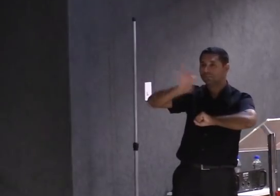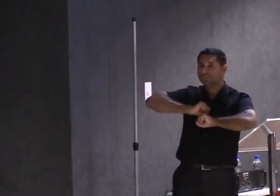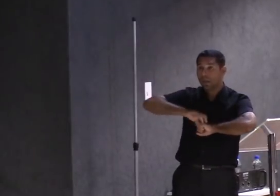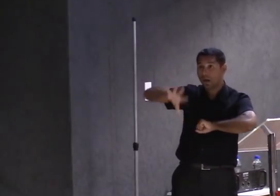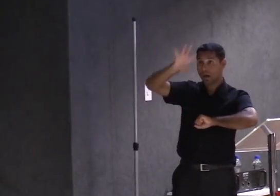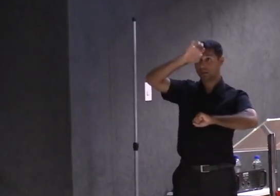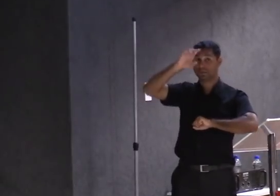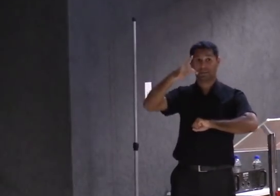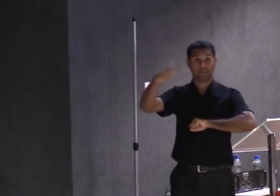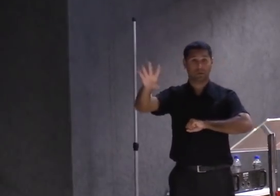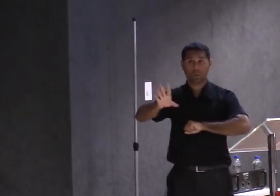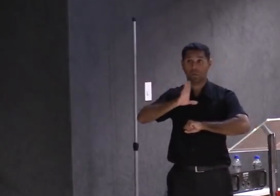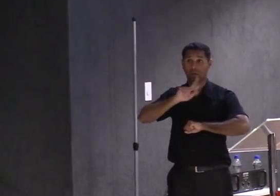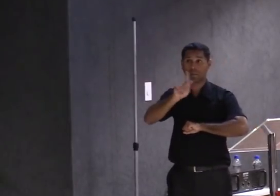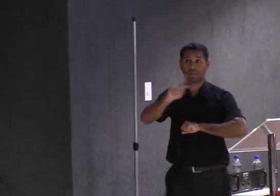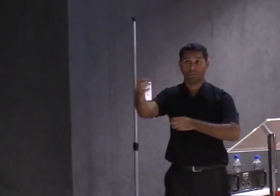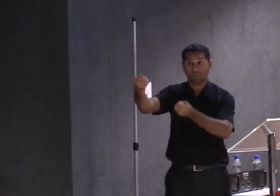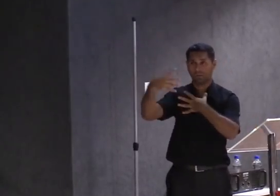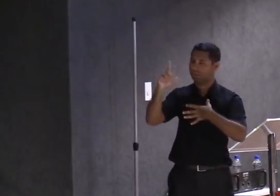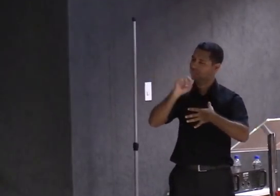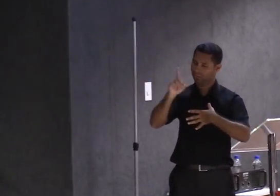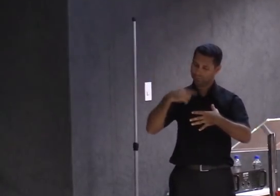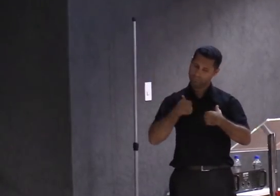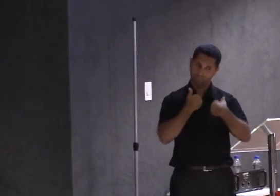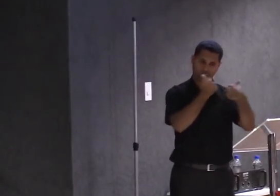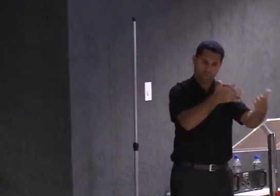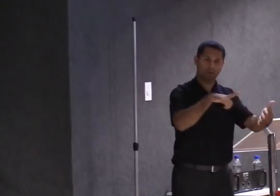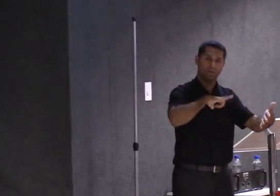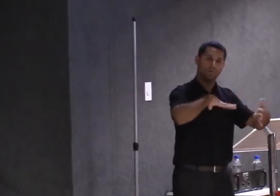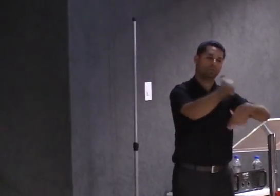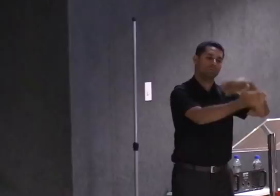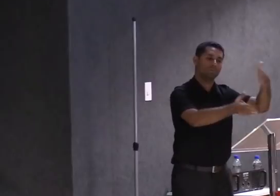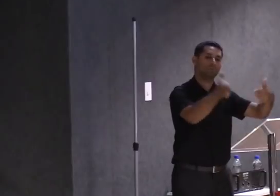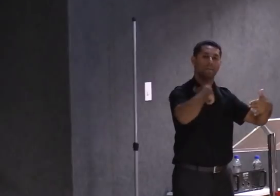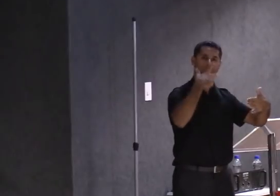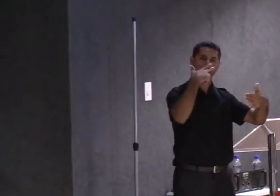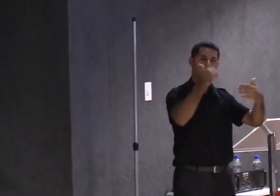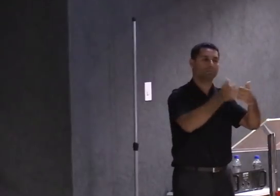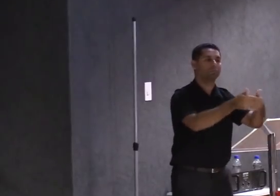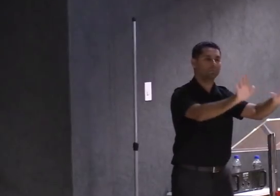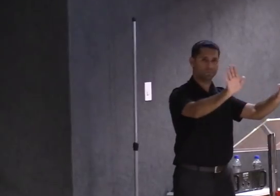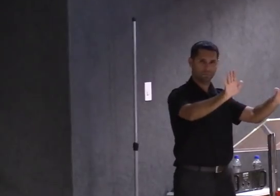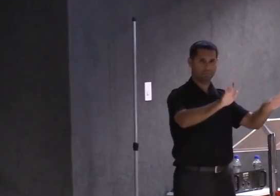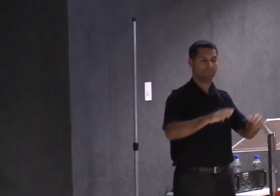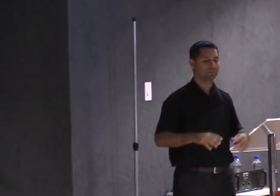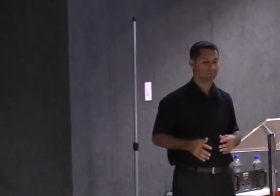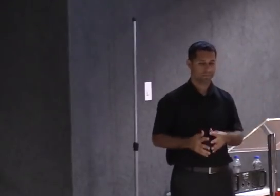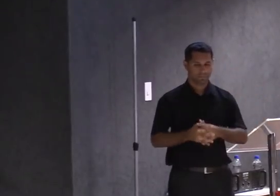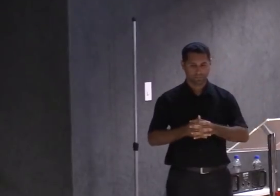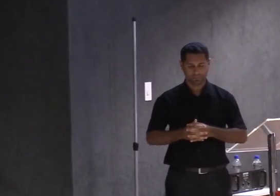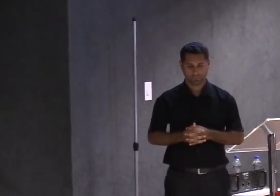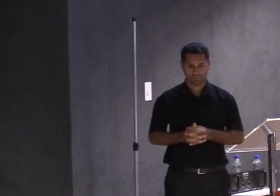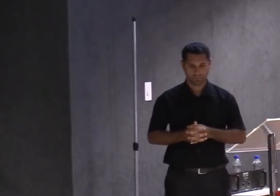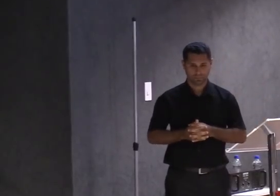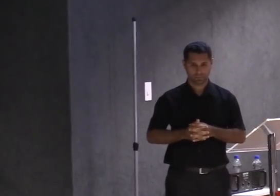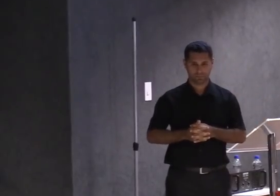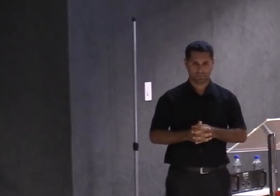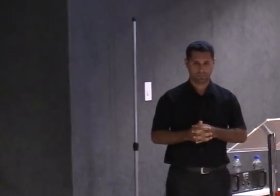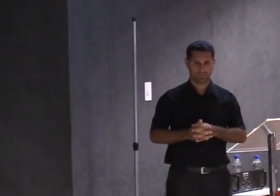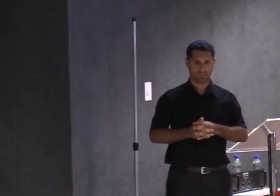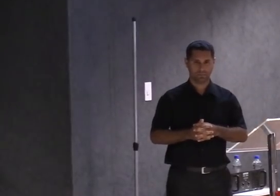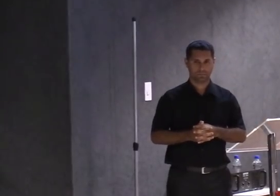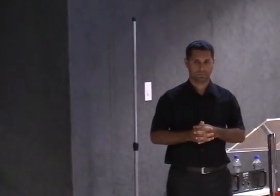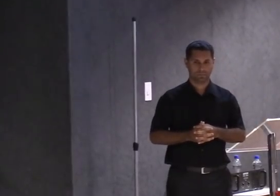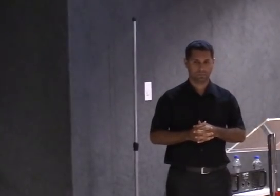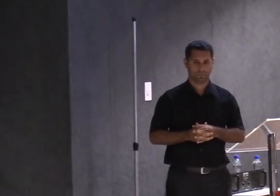professor. Ele ativamente vai construir aquilo ali. And the teacher also is no longer the authority, but they are